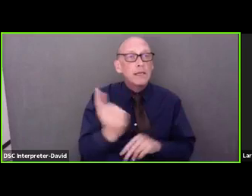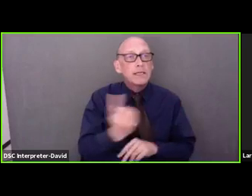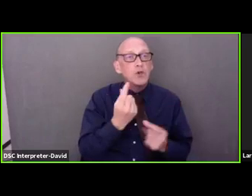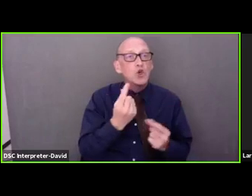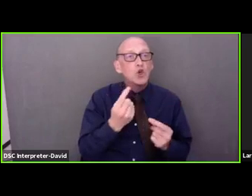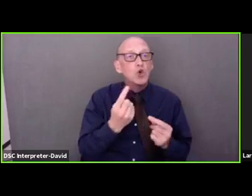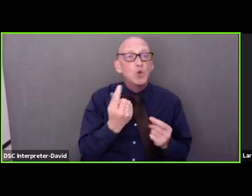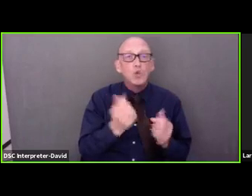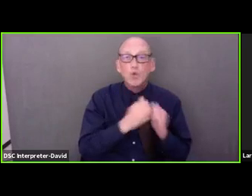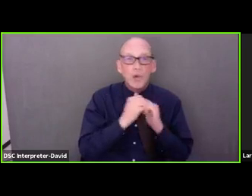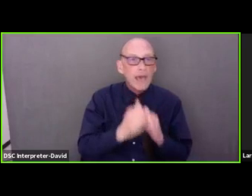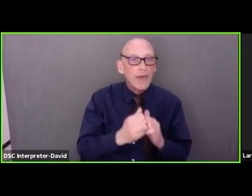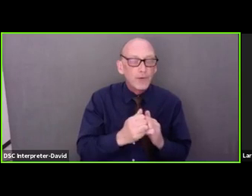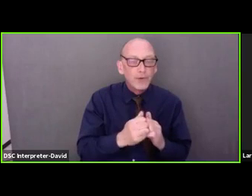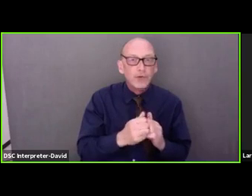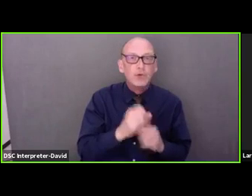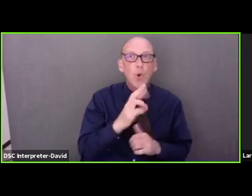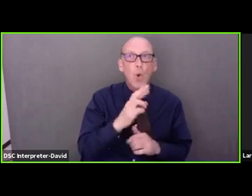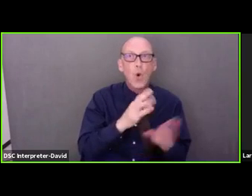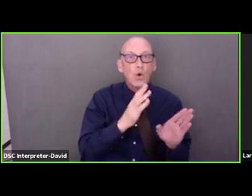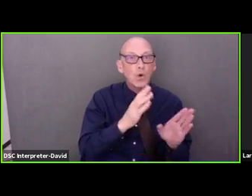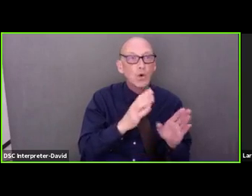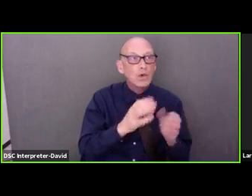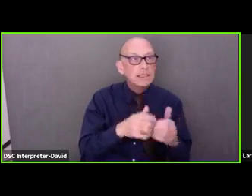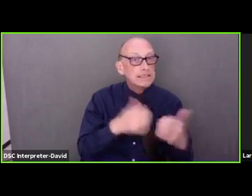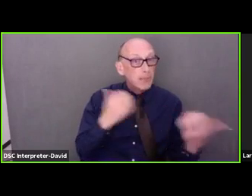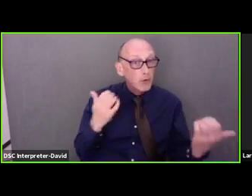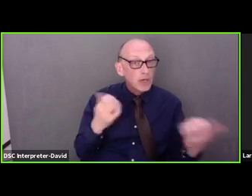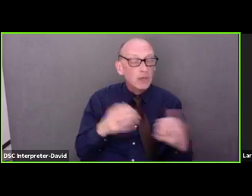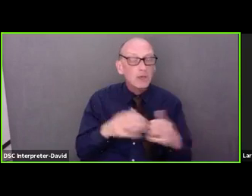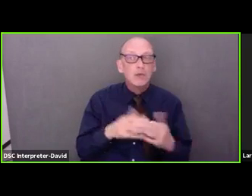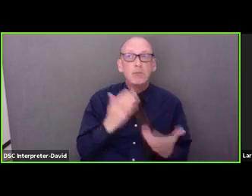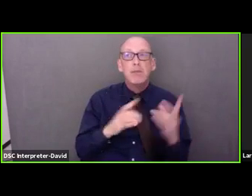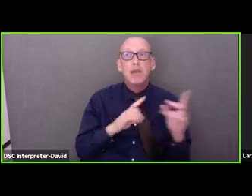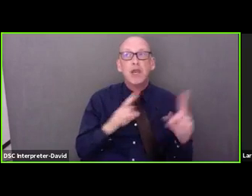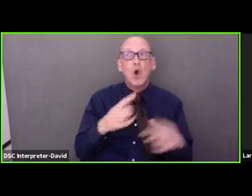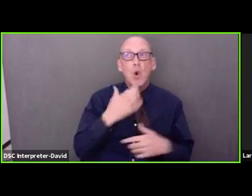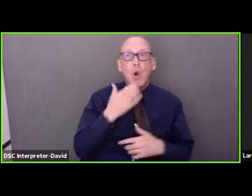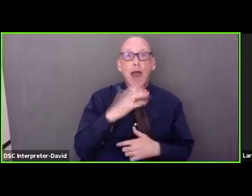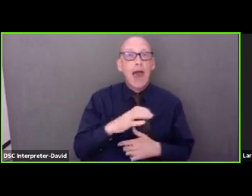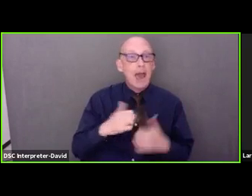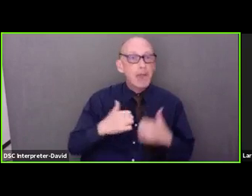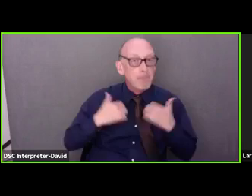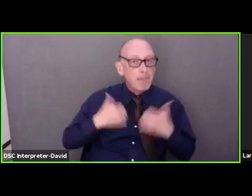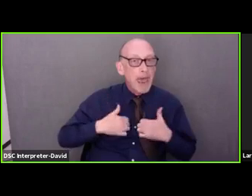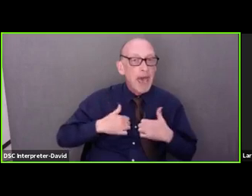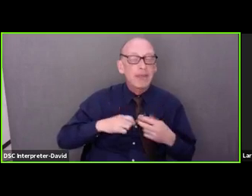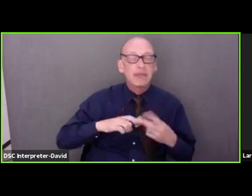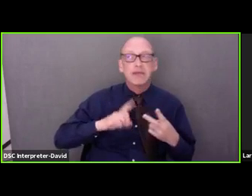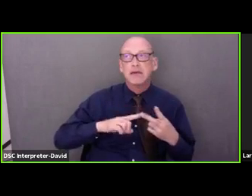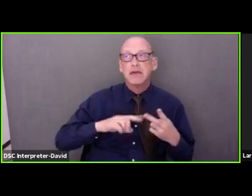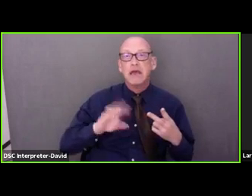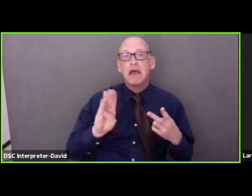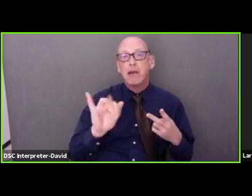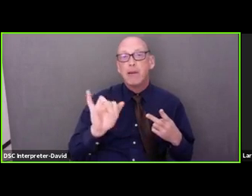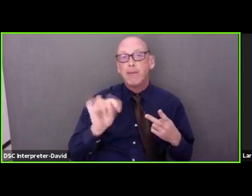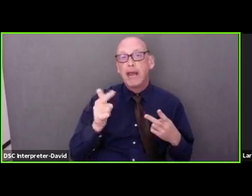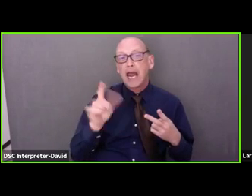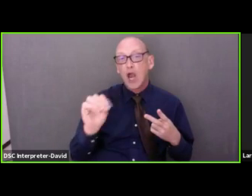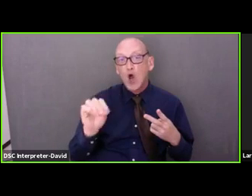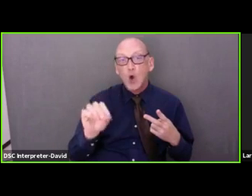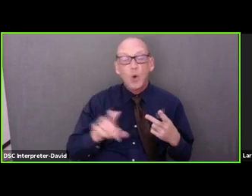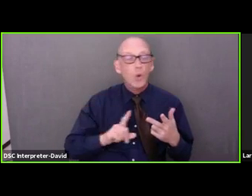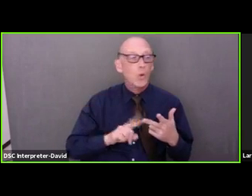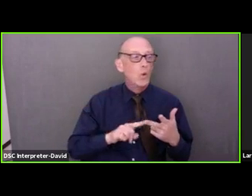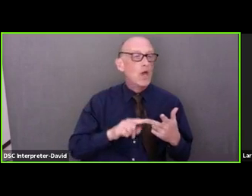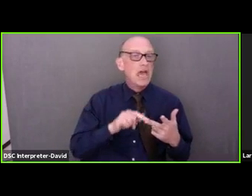to take a hot bath or whether they go out and play bingo, but something that they can do where they can unwind instead of being in this